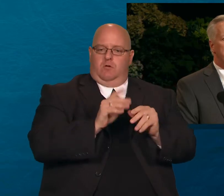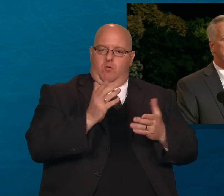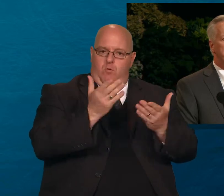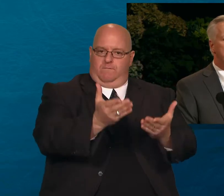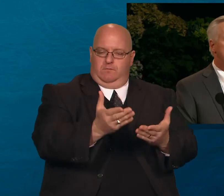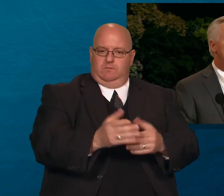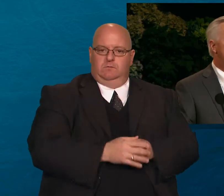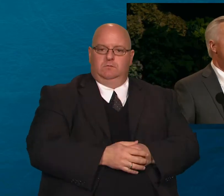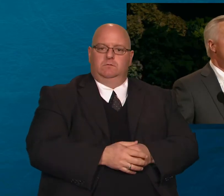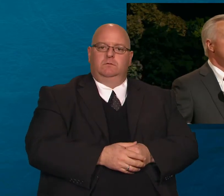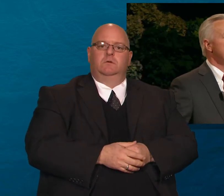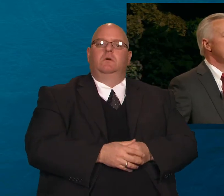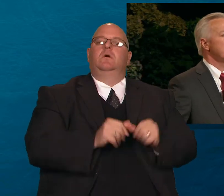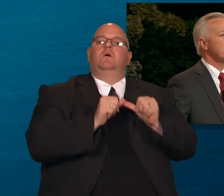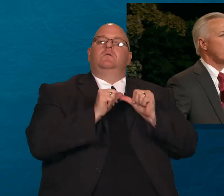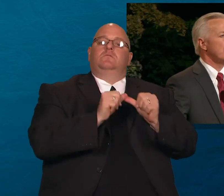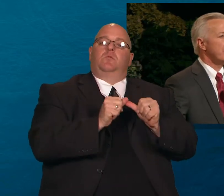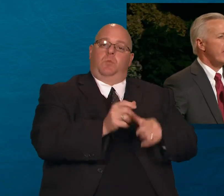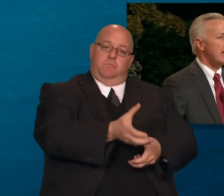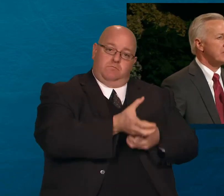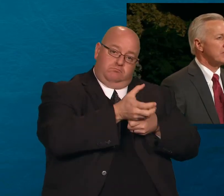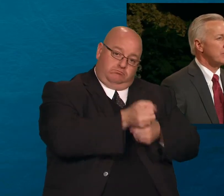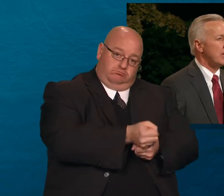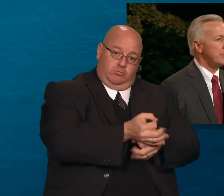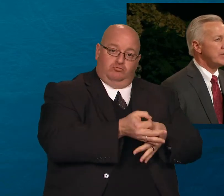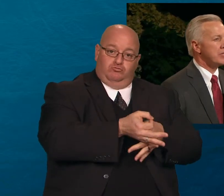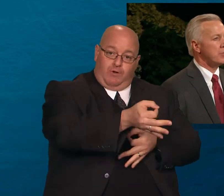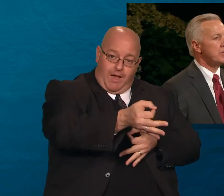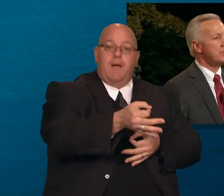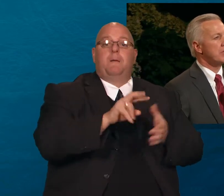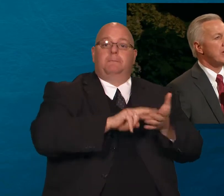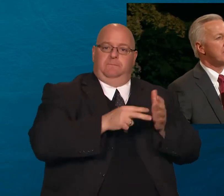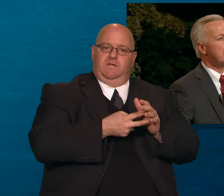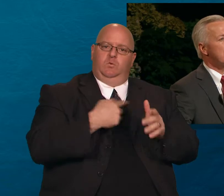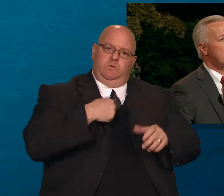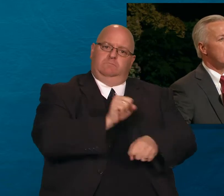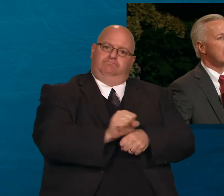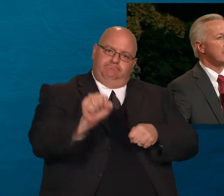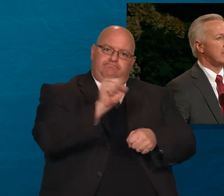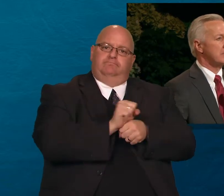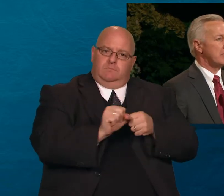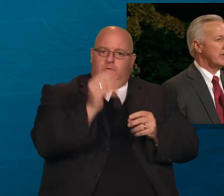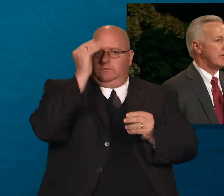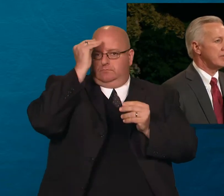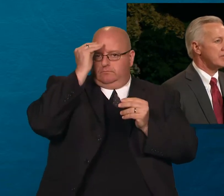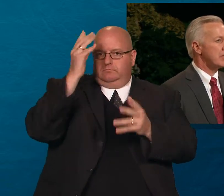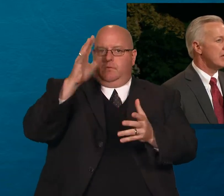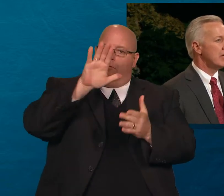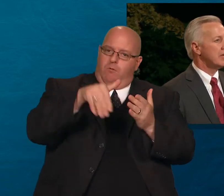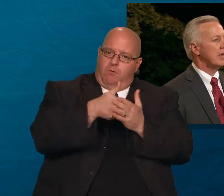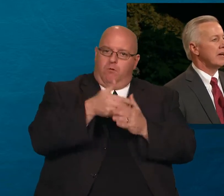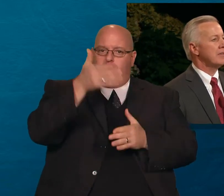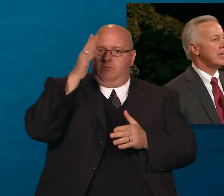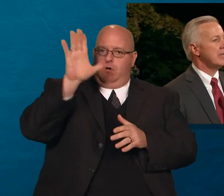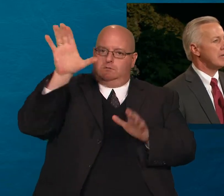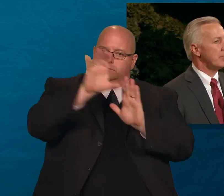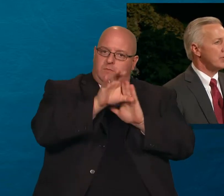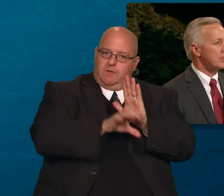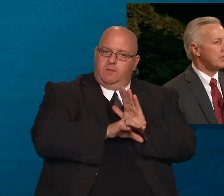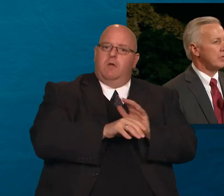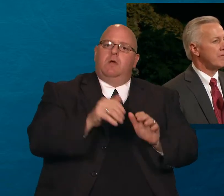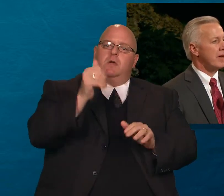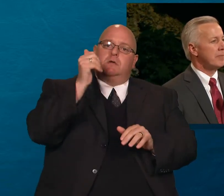offered. Continually holding fast to the rod means that we strive to keep all of God's commandments, to have